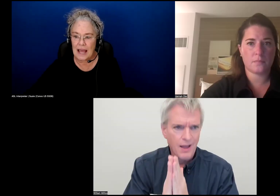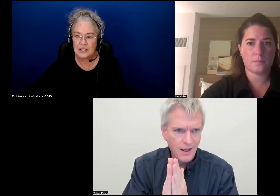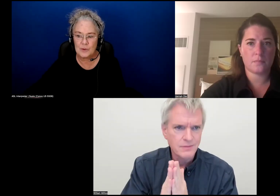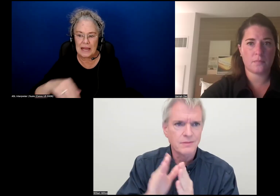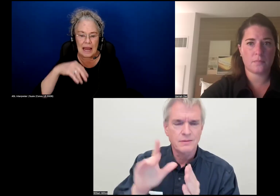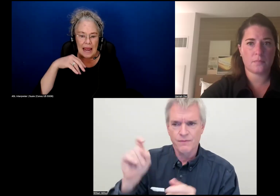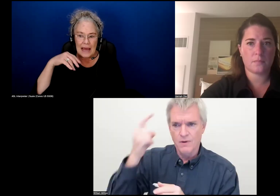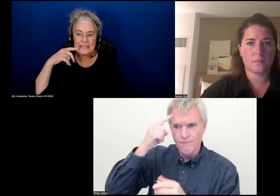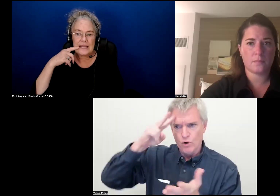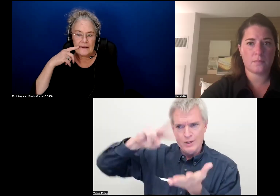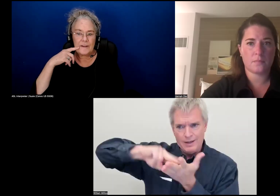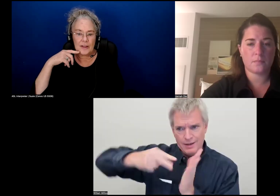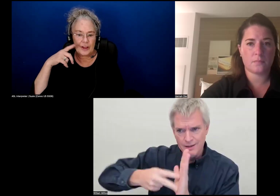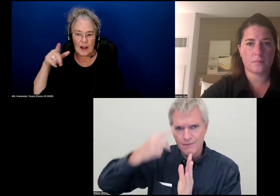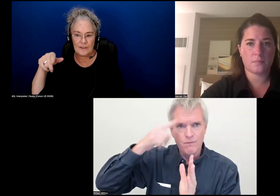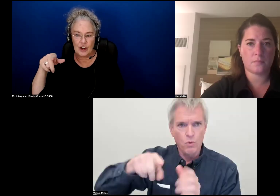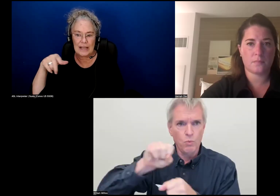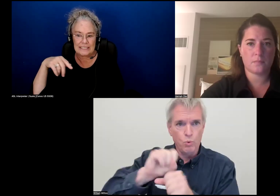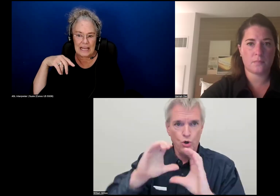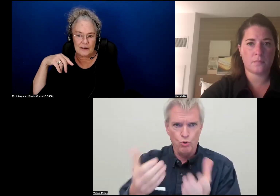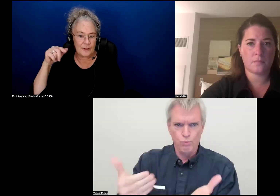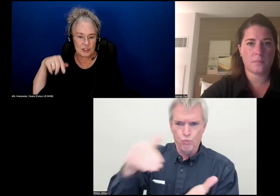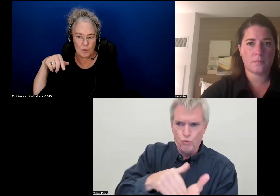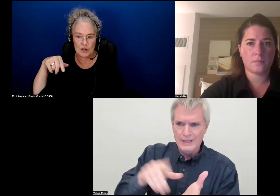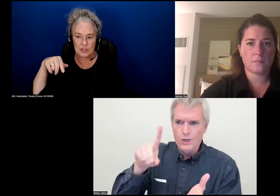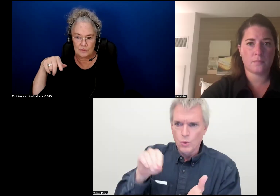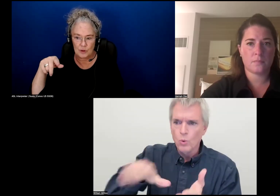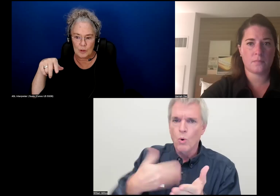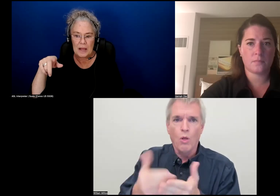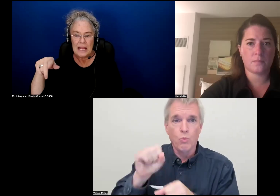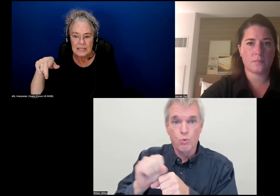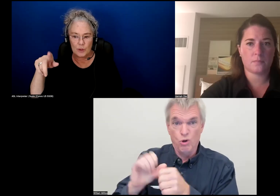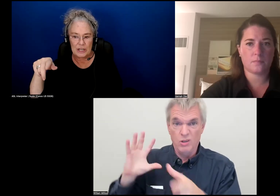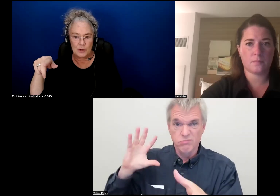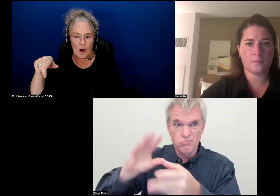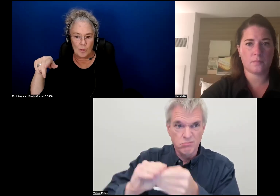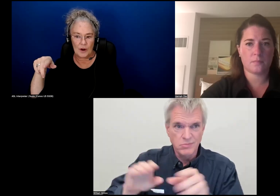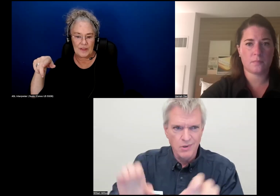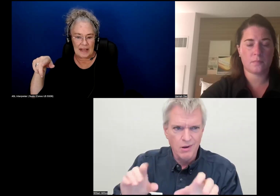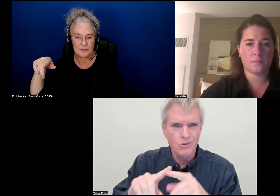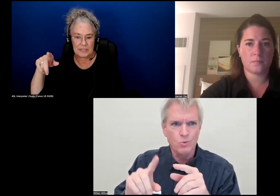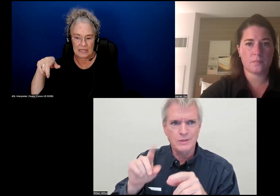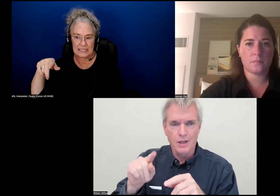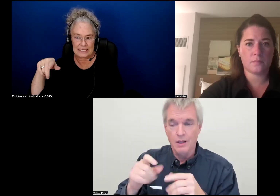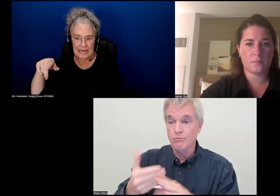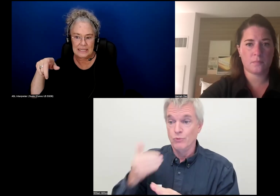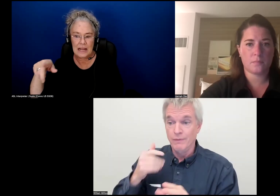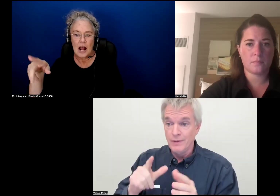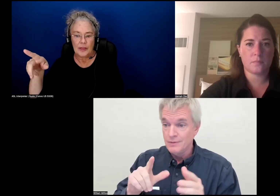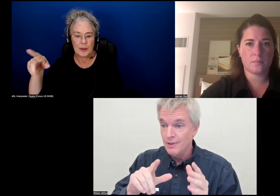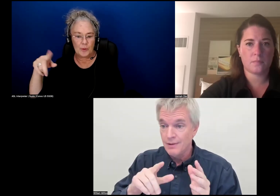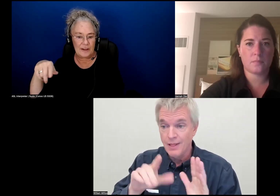Okay, last week I asked if the governor intended for this work group to redo all the work that has been done to